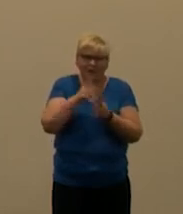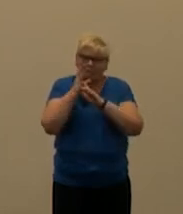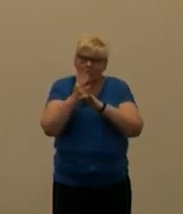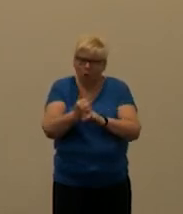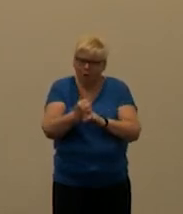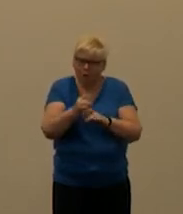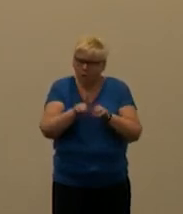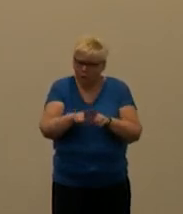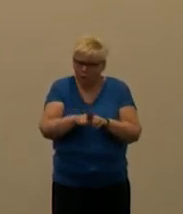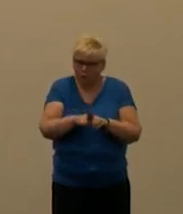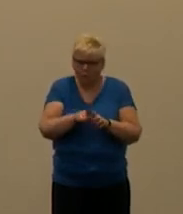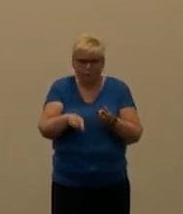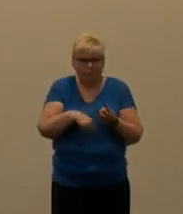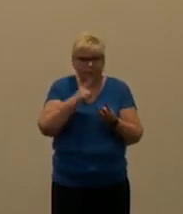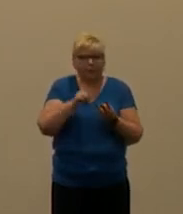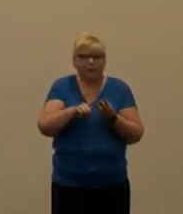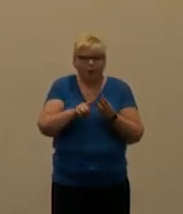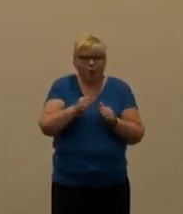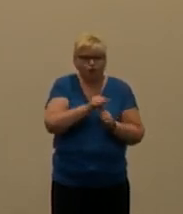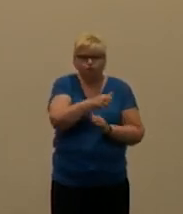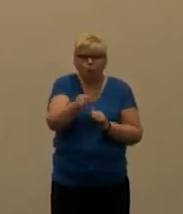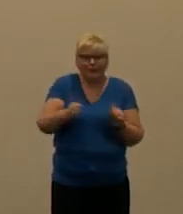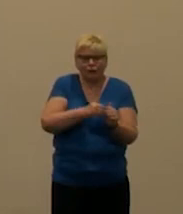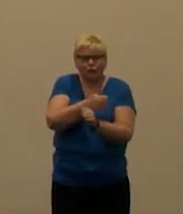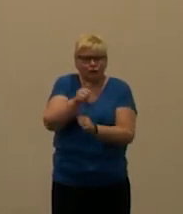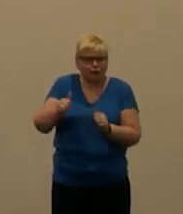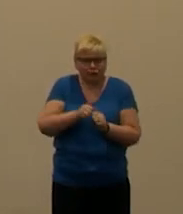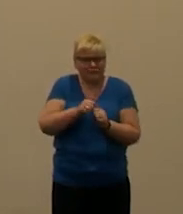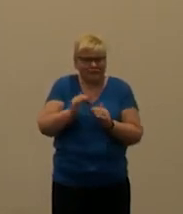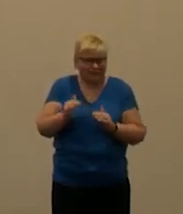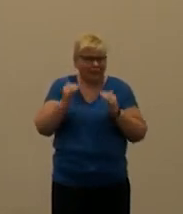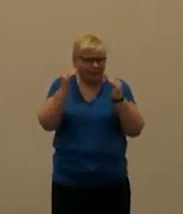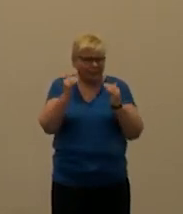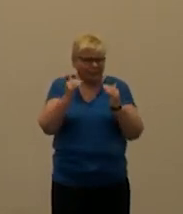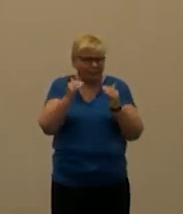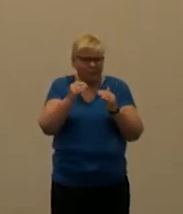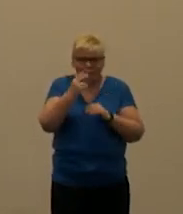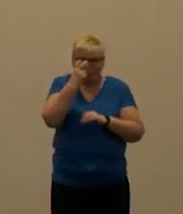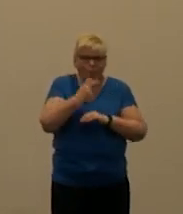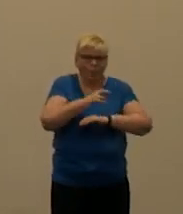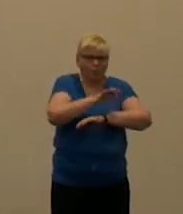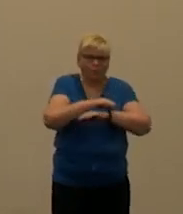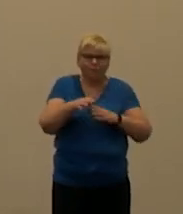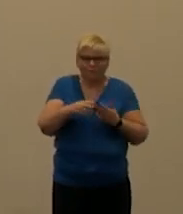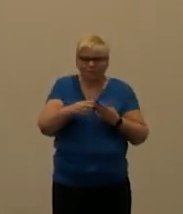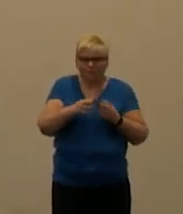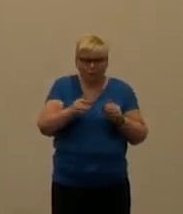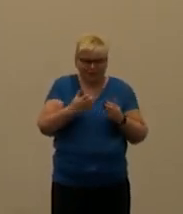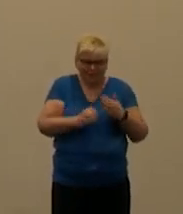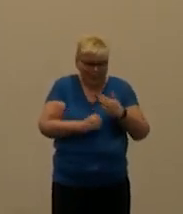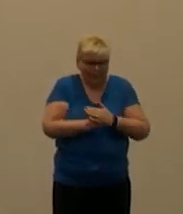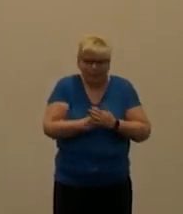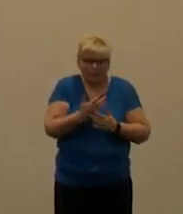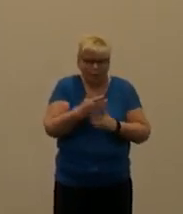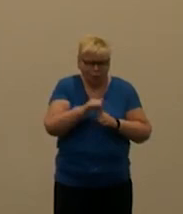well, and the limitations here are much higher. So from the old architecture, you also have VPN gateway limitations.